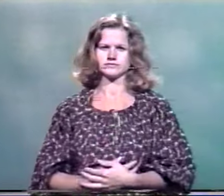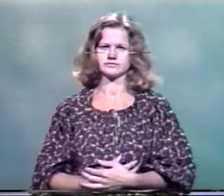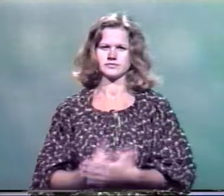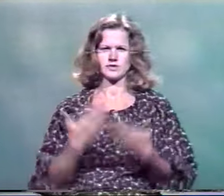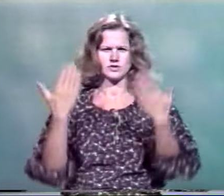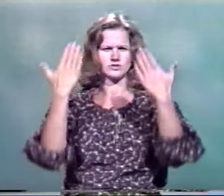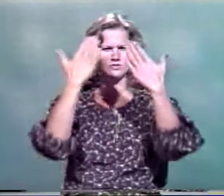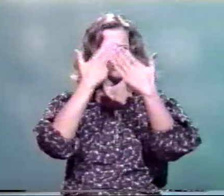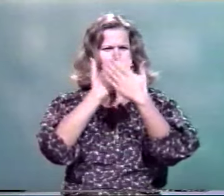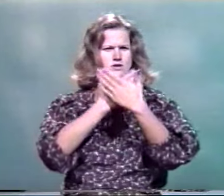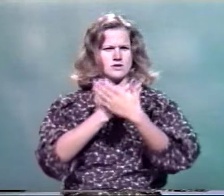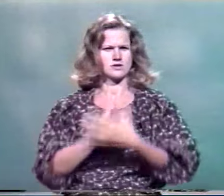Dark.